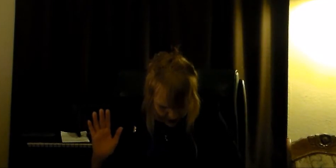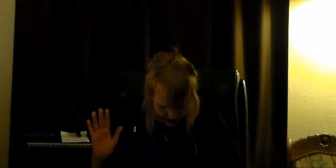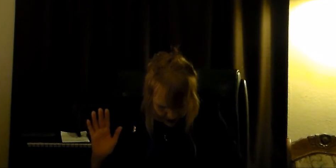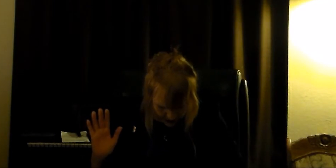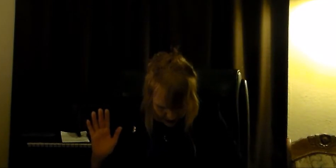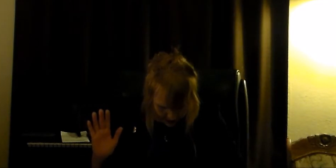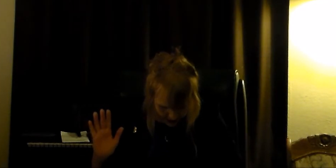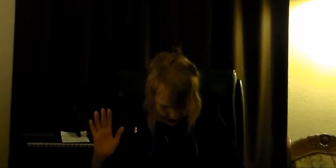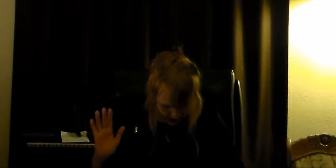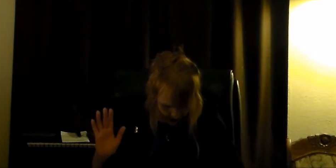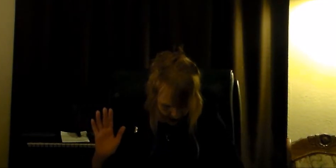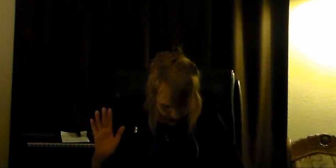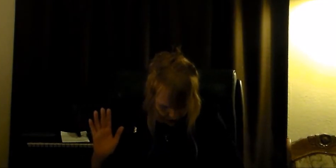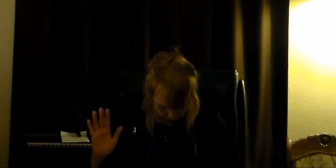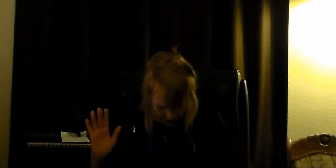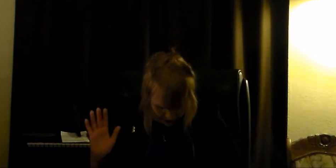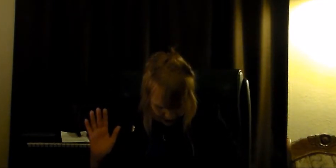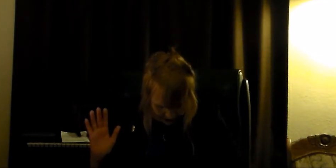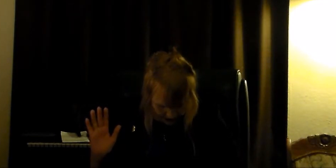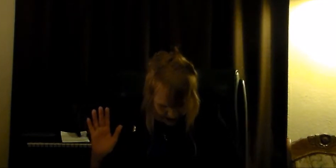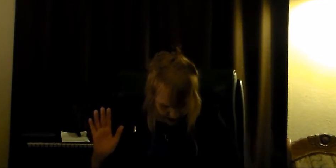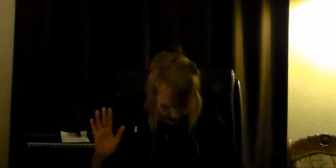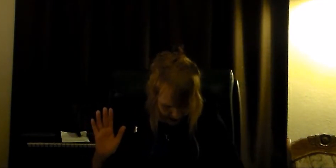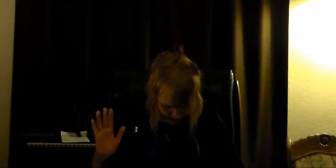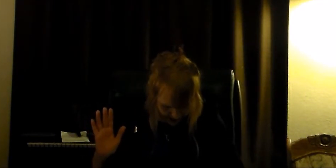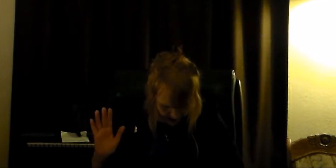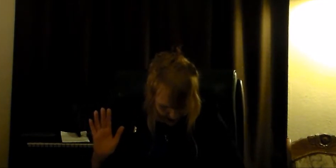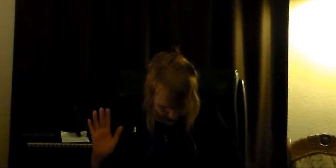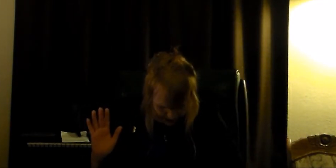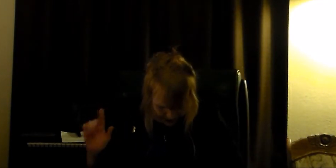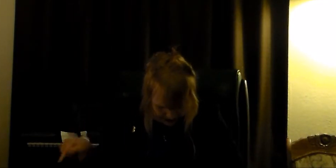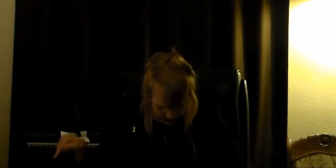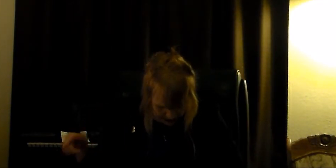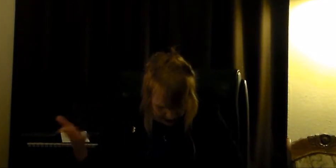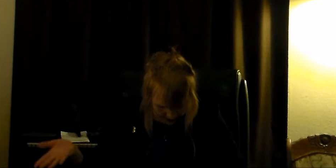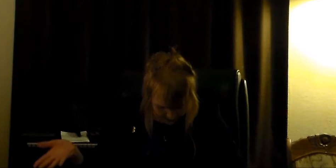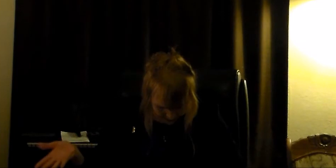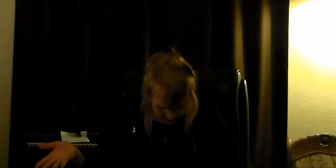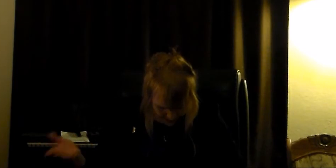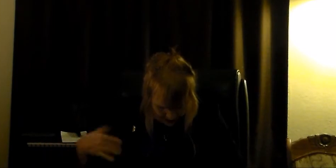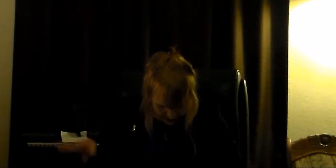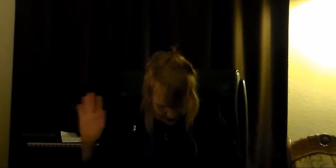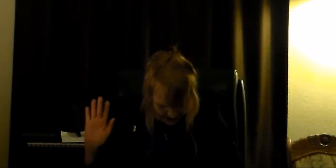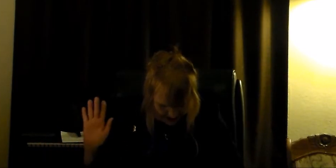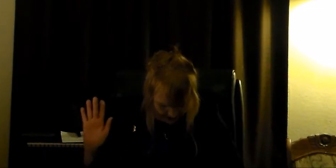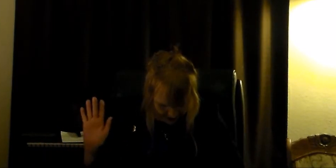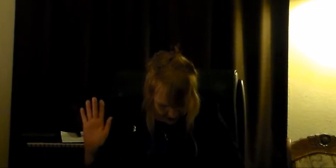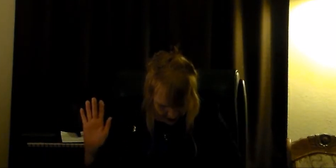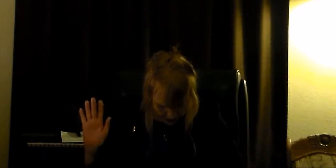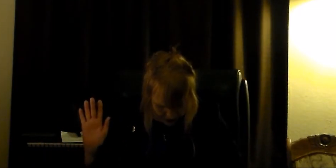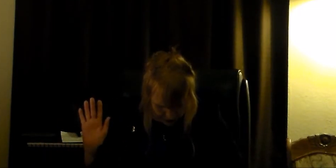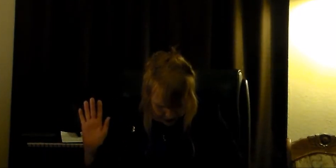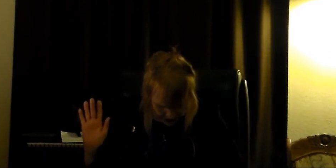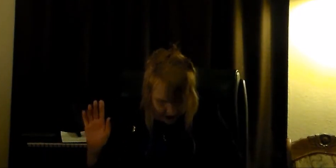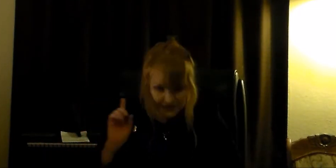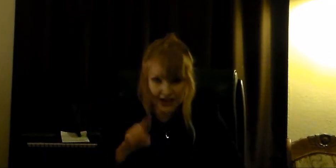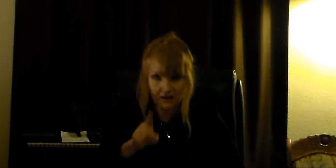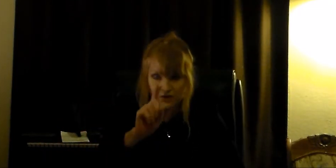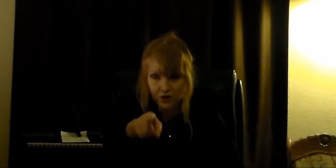riches, does not endure. He is like the beast that perish, die. This is the fate of those who